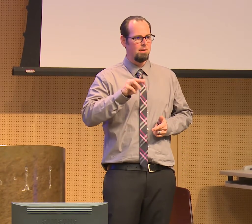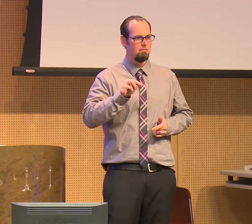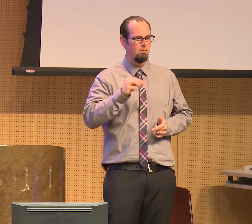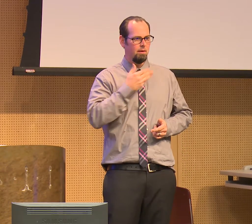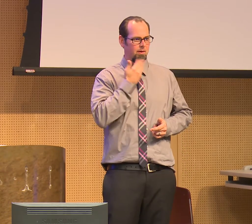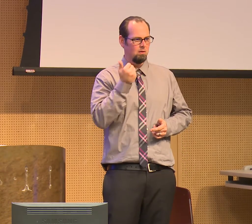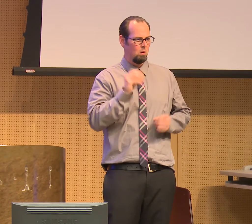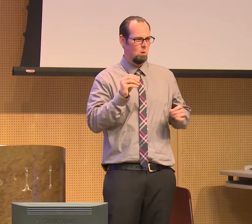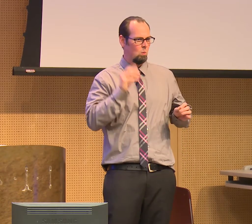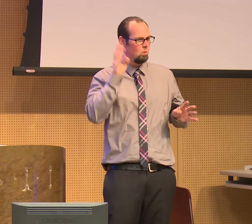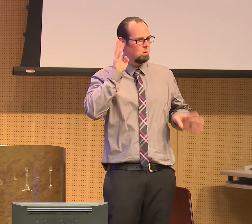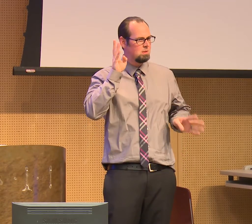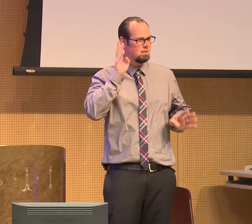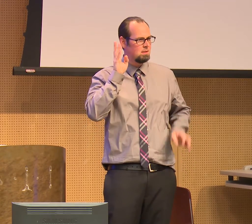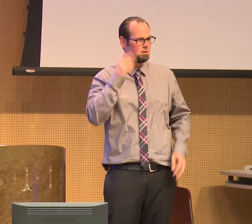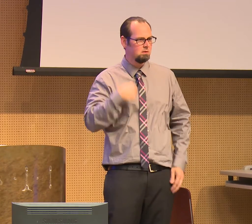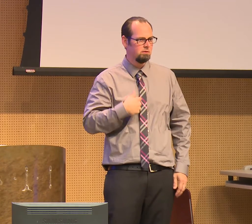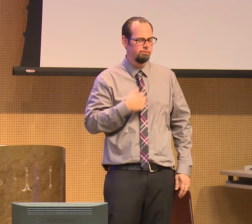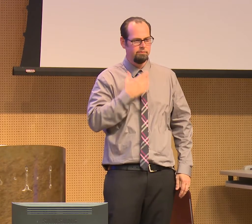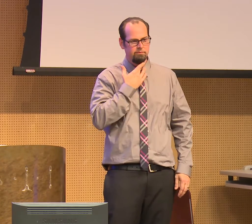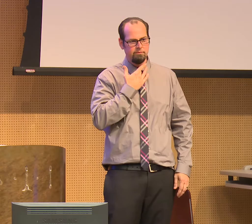RPM on a machine, and it'll sound a